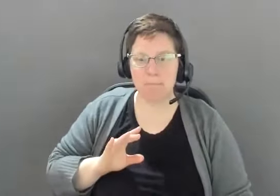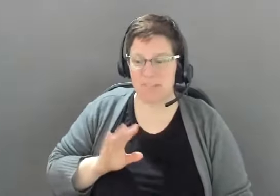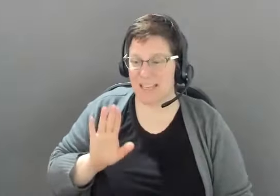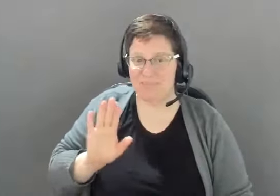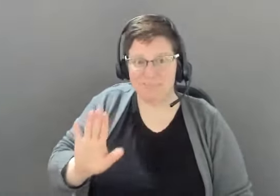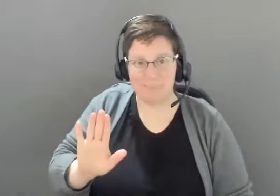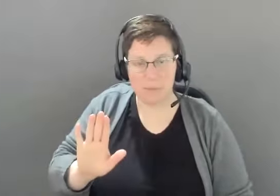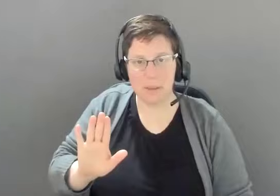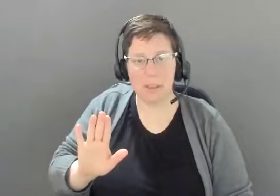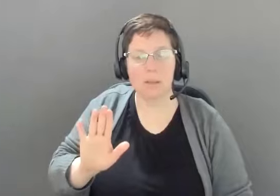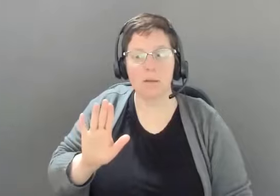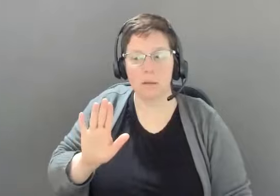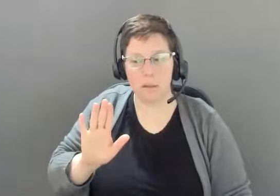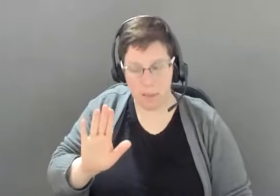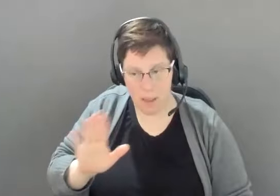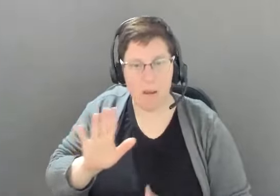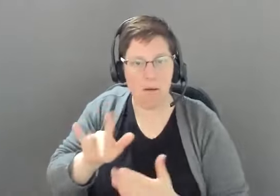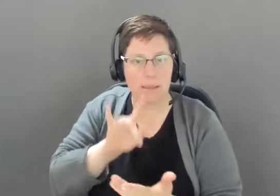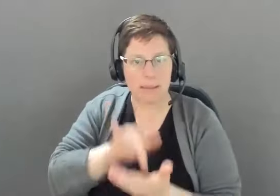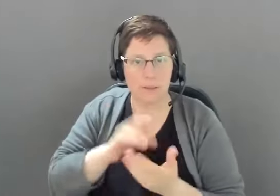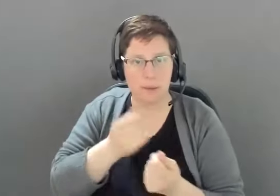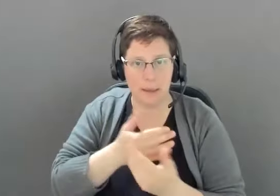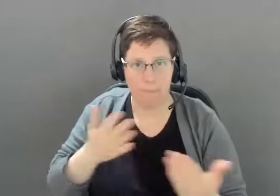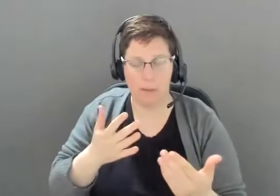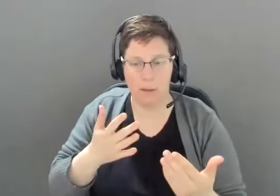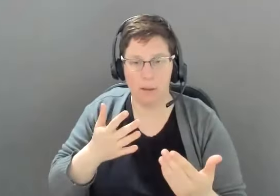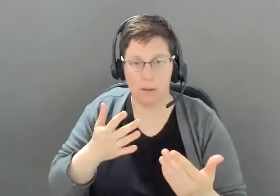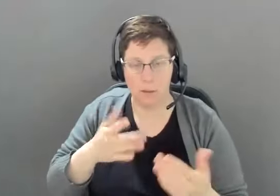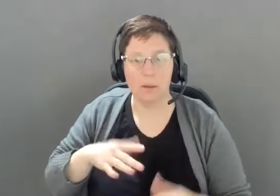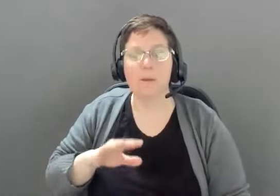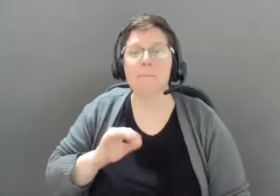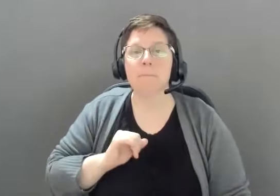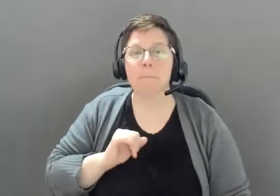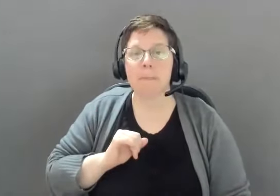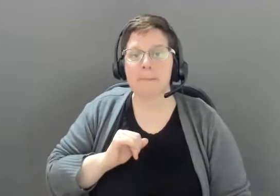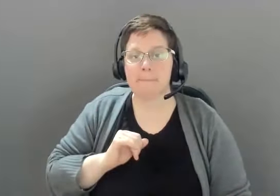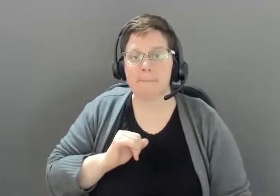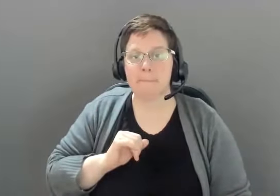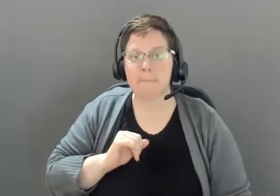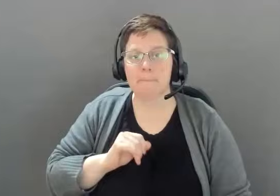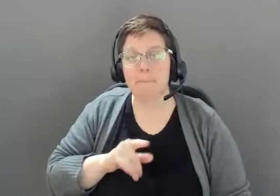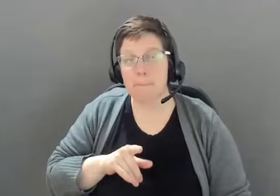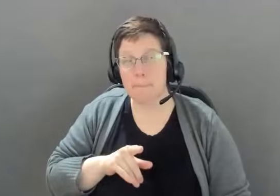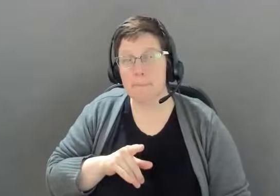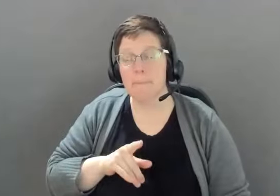survivor-centered practices are implemented and upheld. Raise public awareness is vital